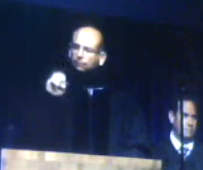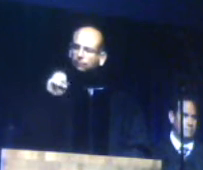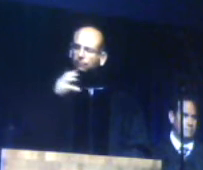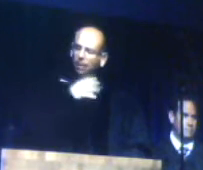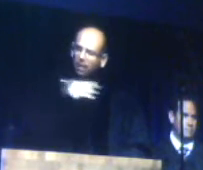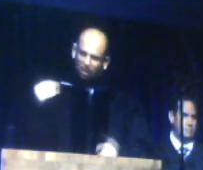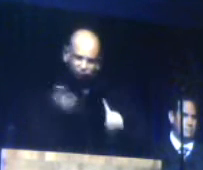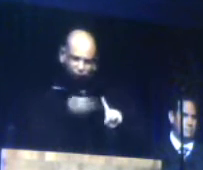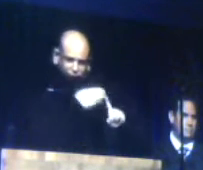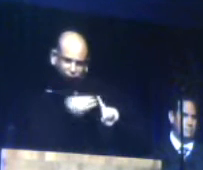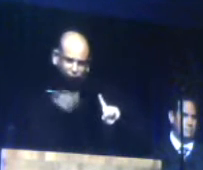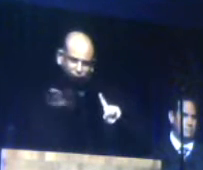persistence,